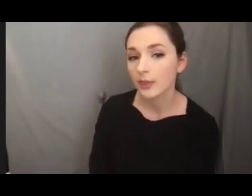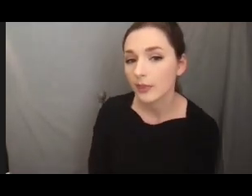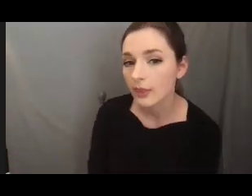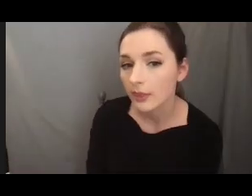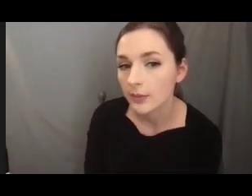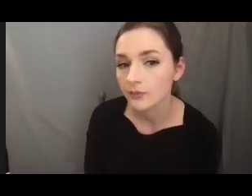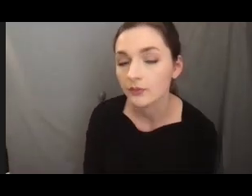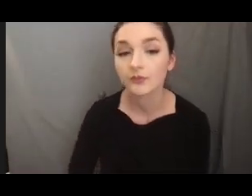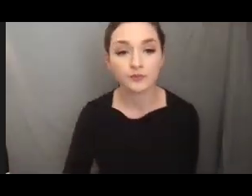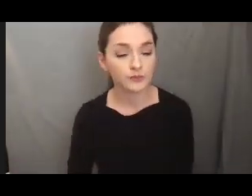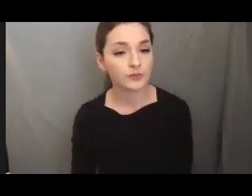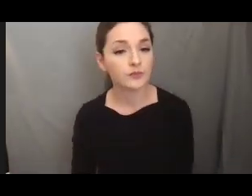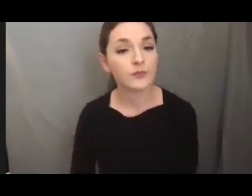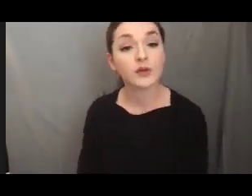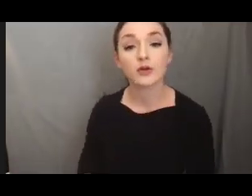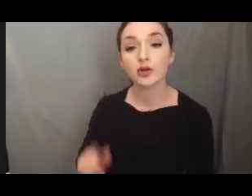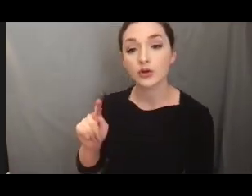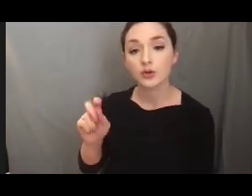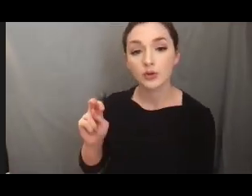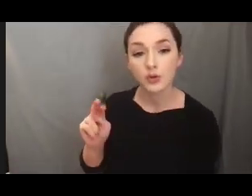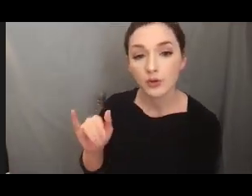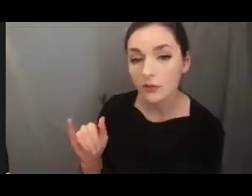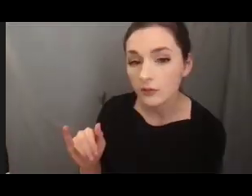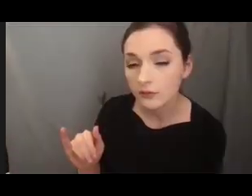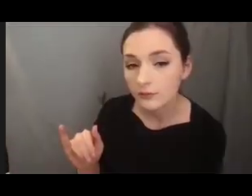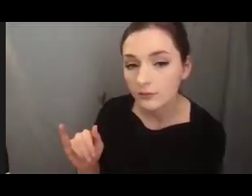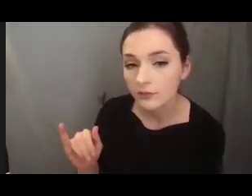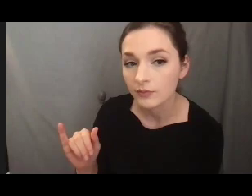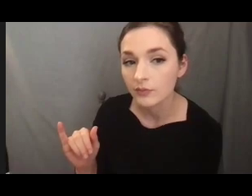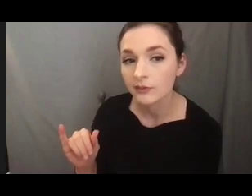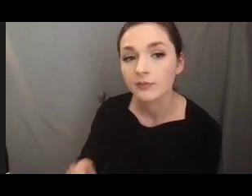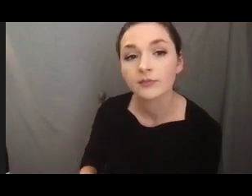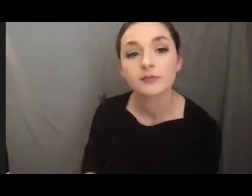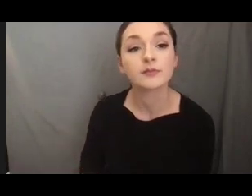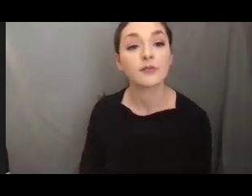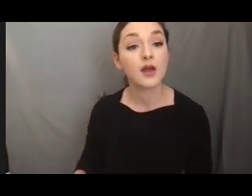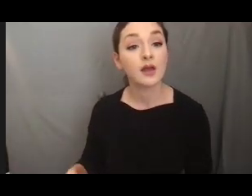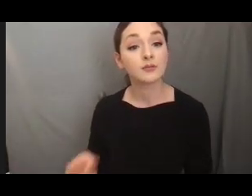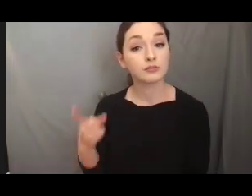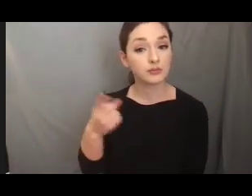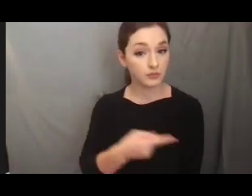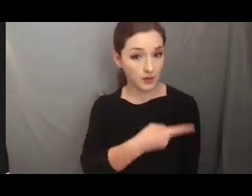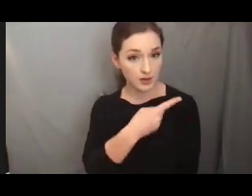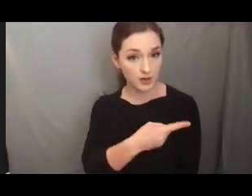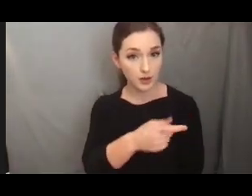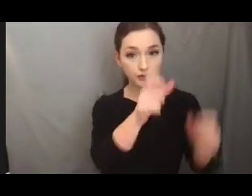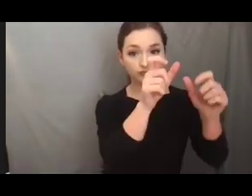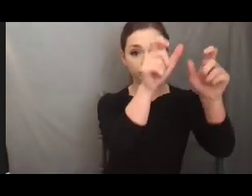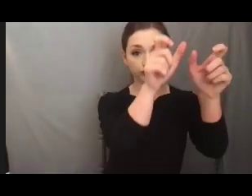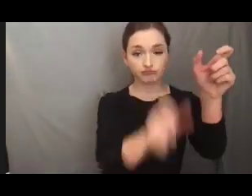as well. Okay. Now, right behind us, where we're standing, these are strictly the conference of the